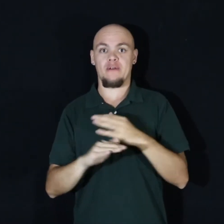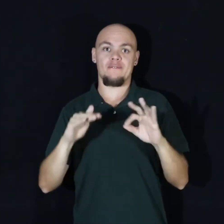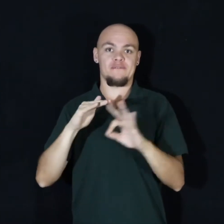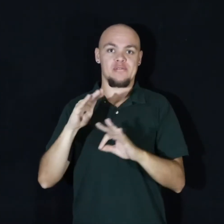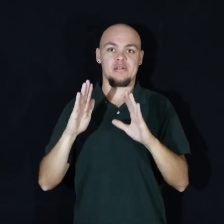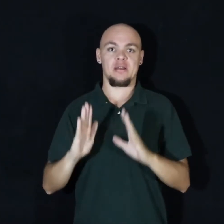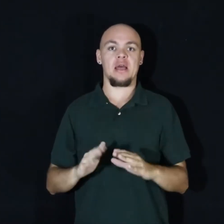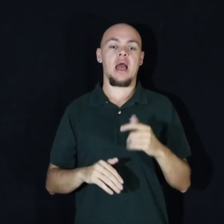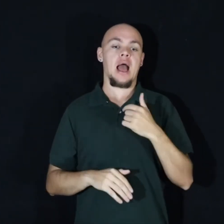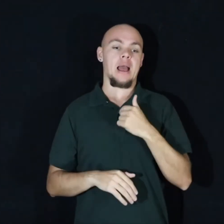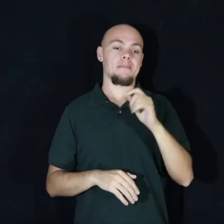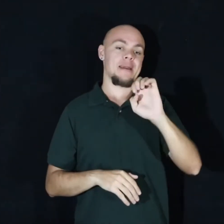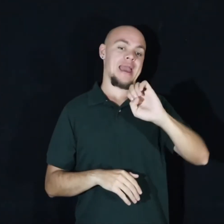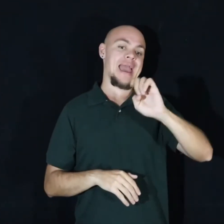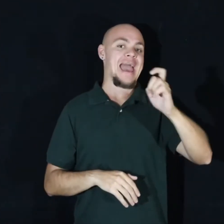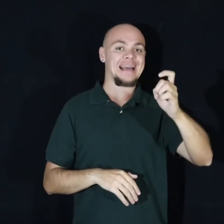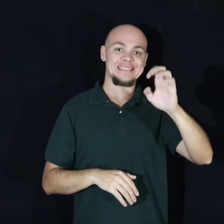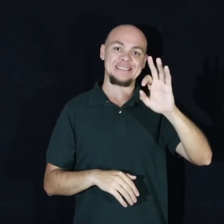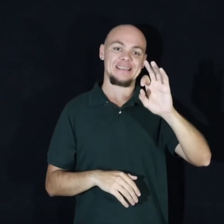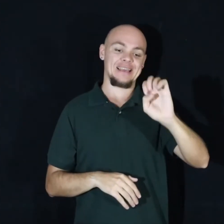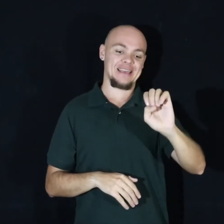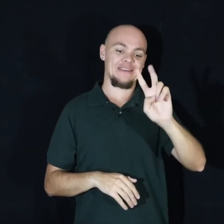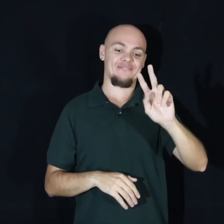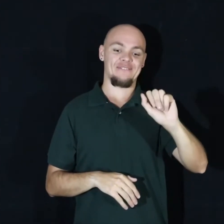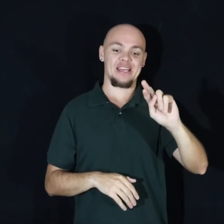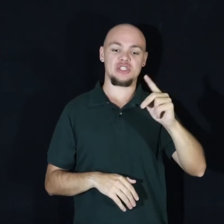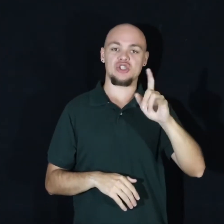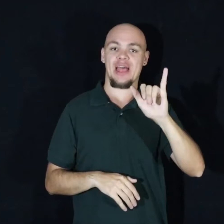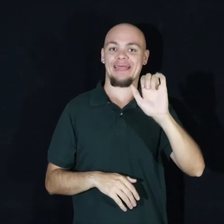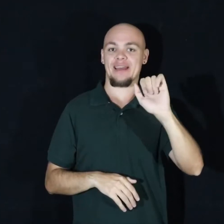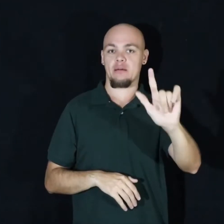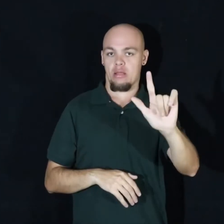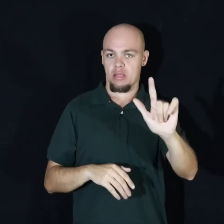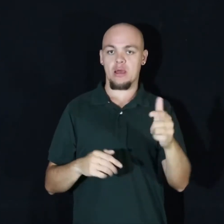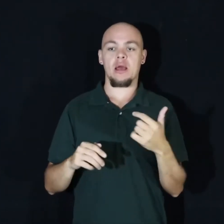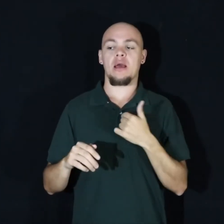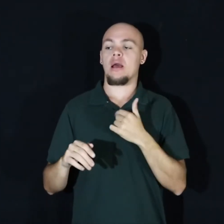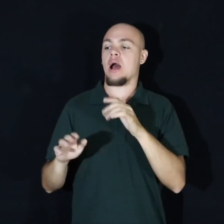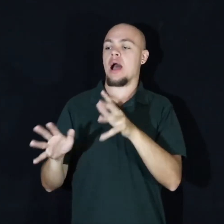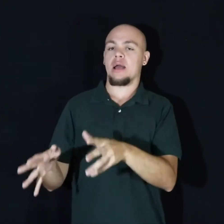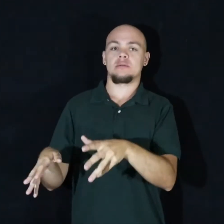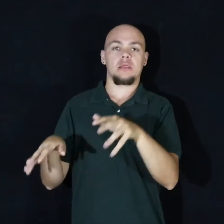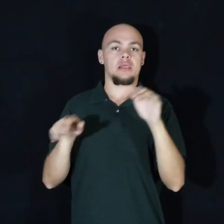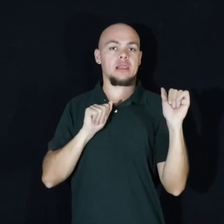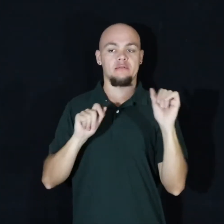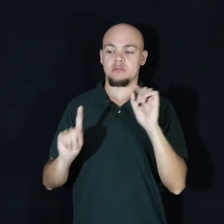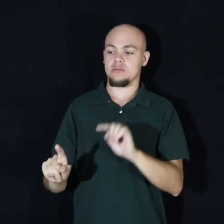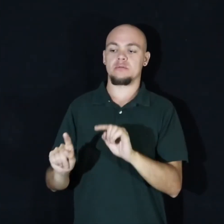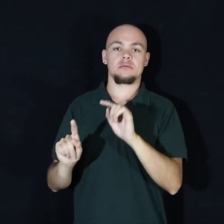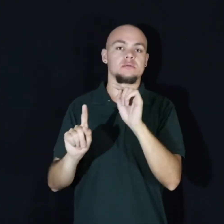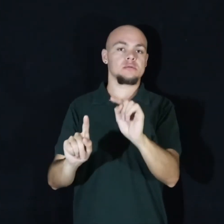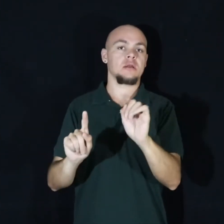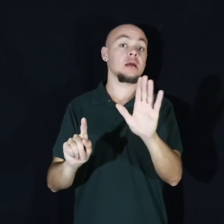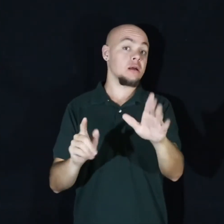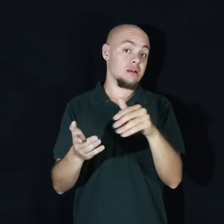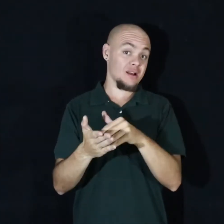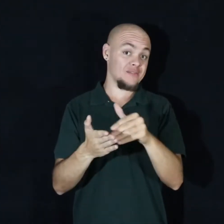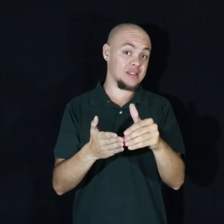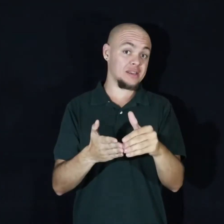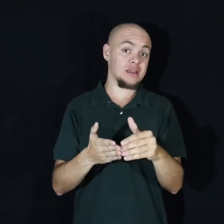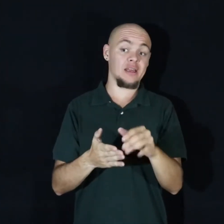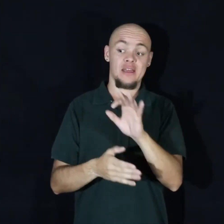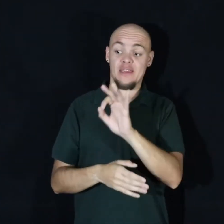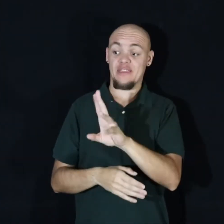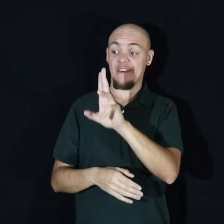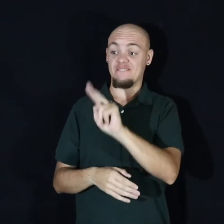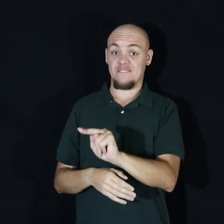evangelical. I'm a former fundie, right? I'm an ex-evangelical. Okay, I used to be a fundagelical. I'm not anymore, right? I left fundamentalism. And